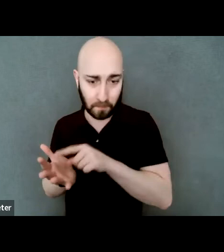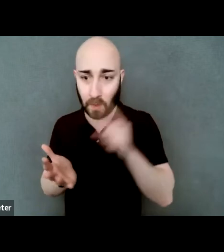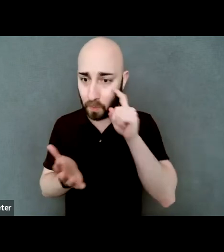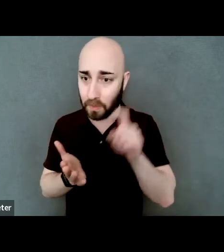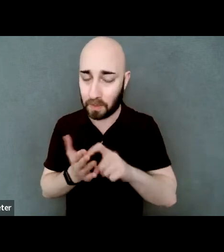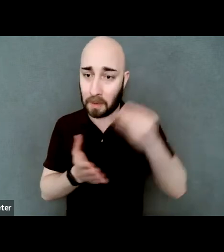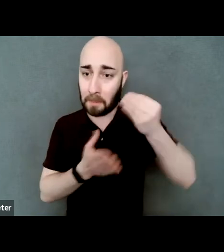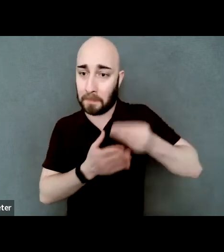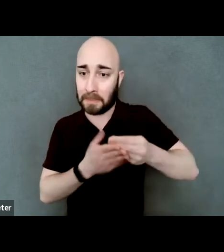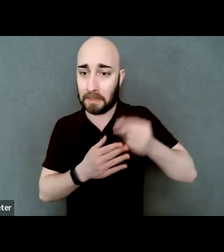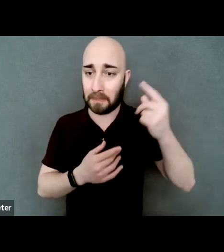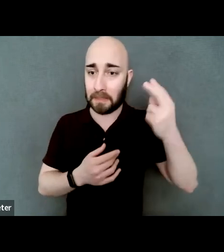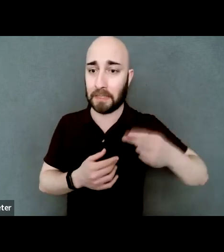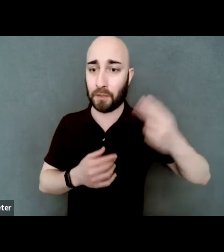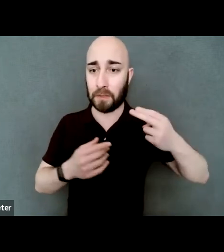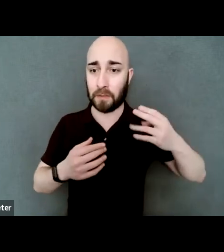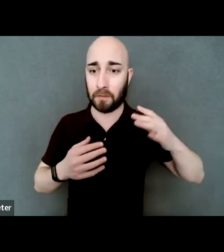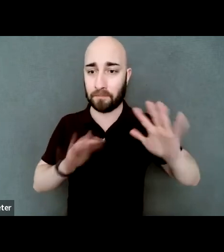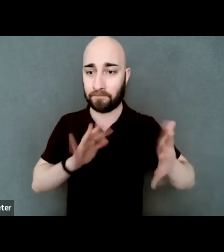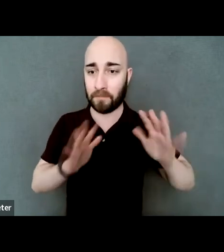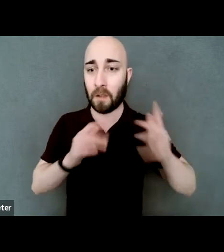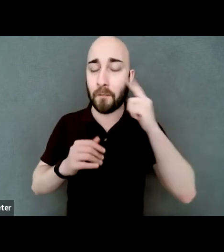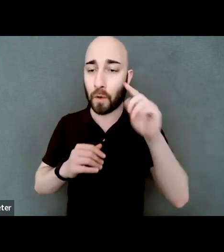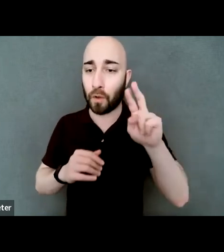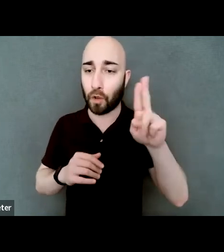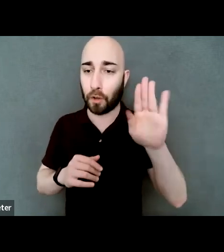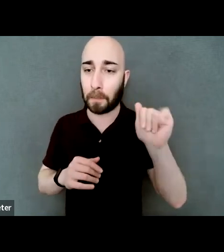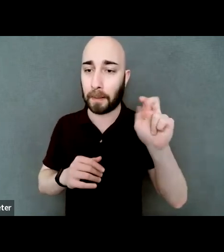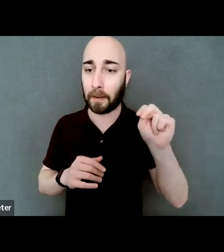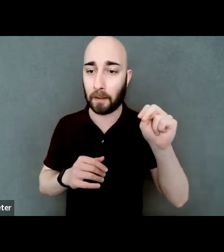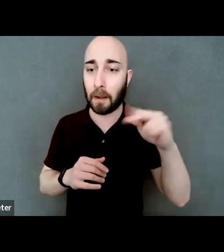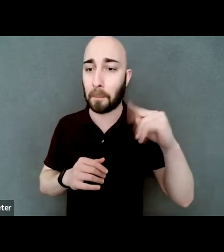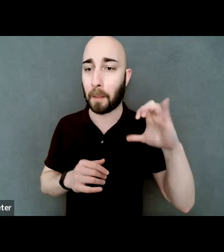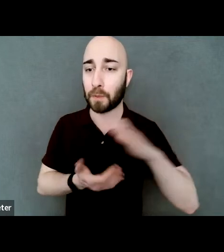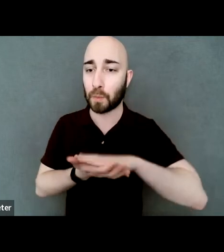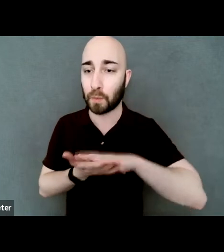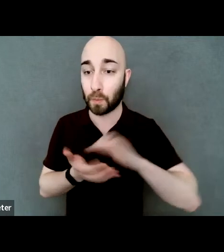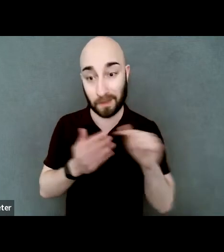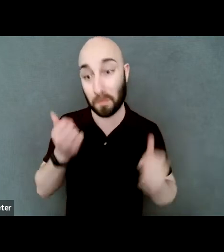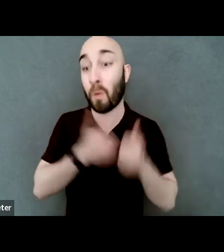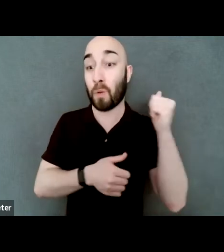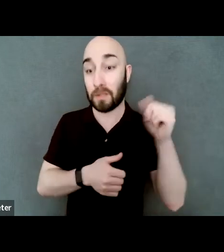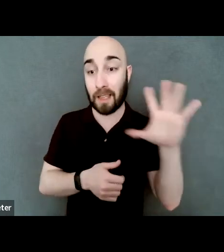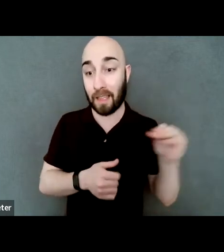financial conditions for urban public schools systems, with the majority of African-American and other non-white